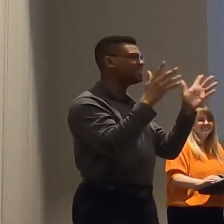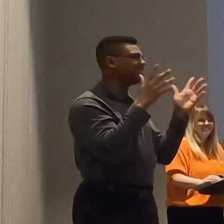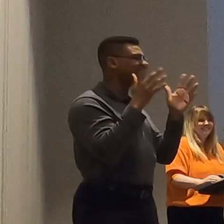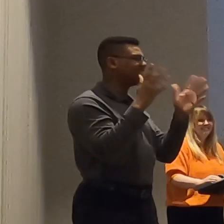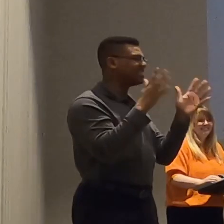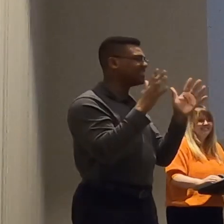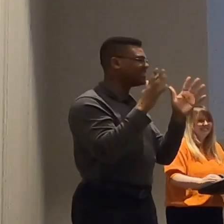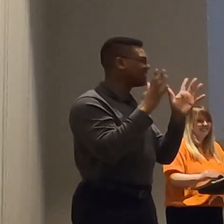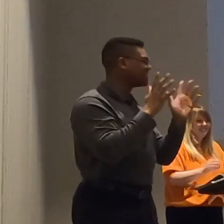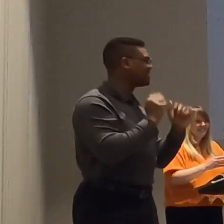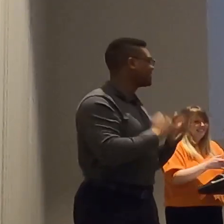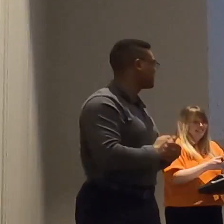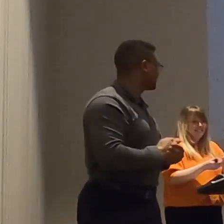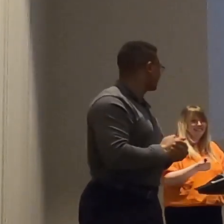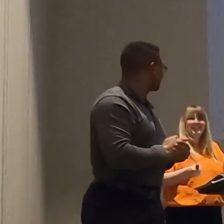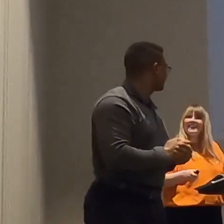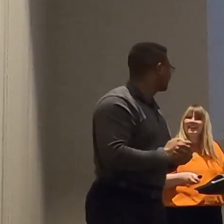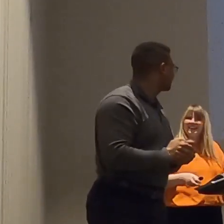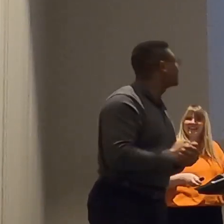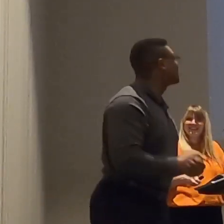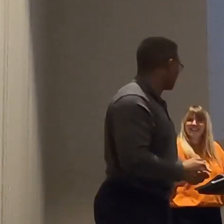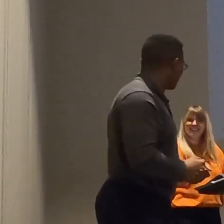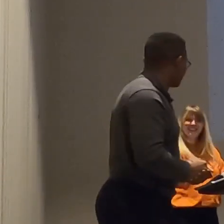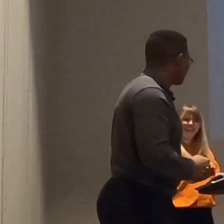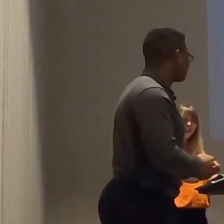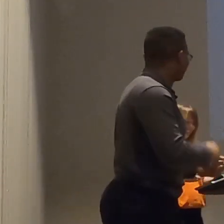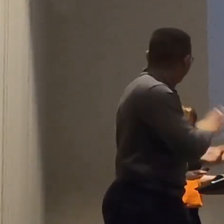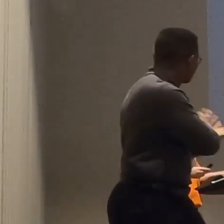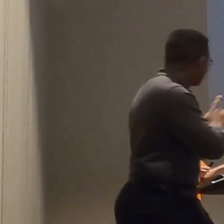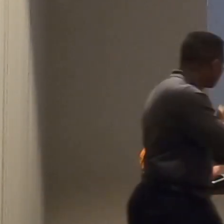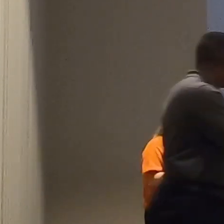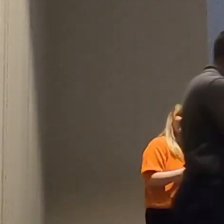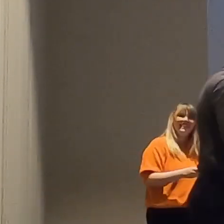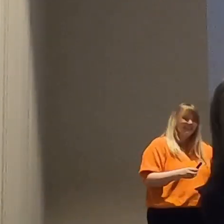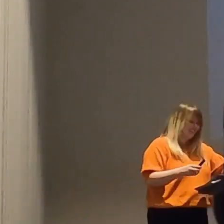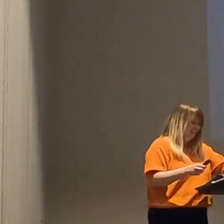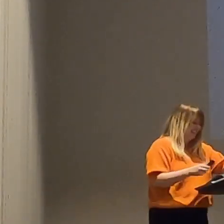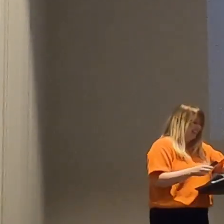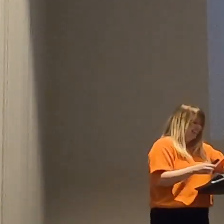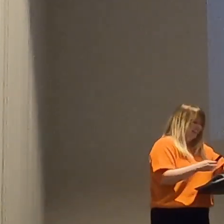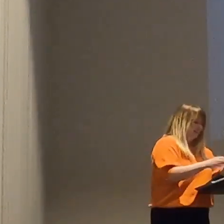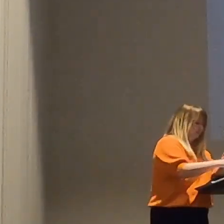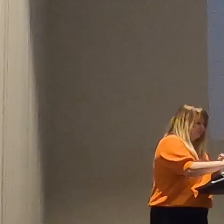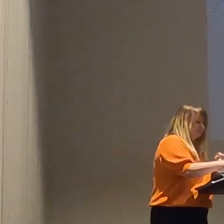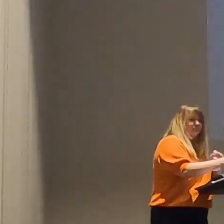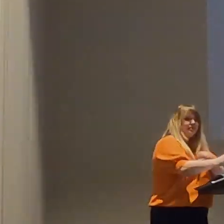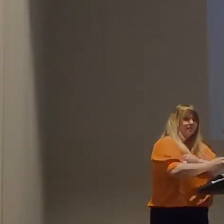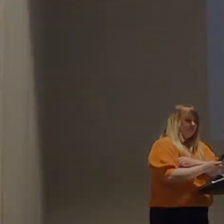Thank you.